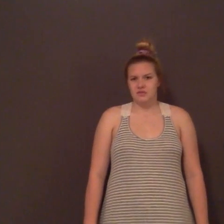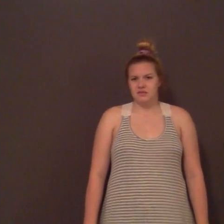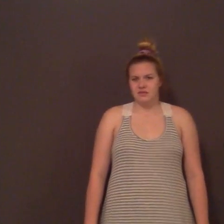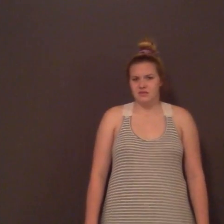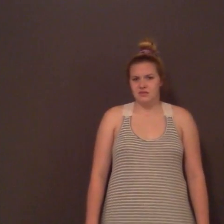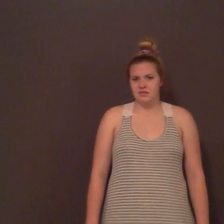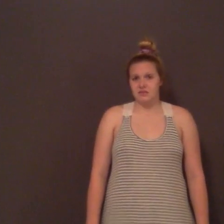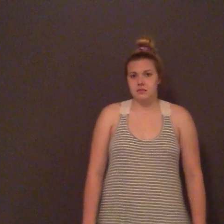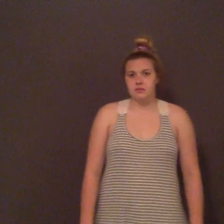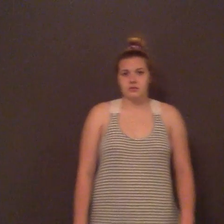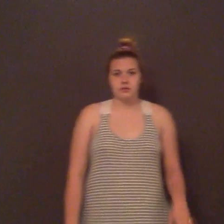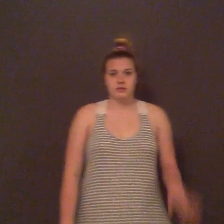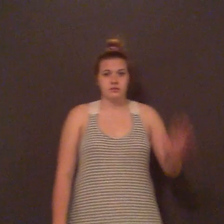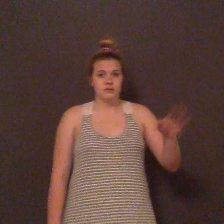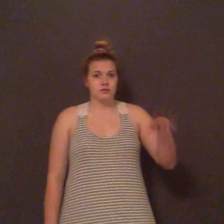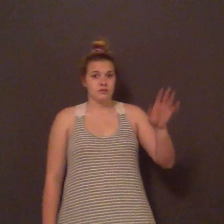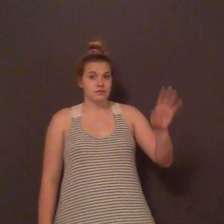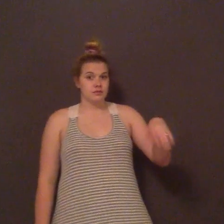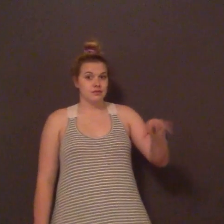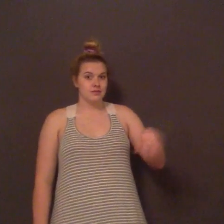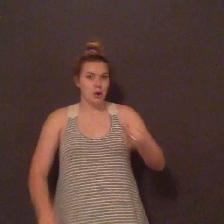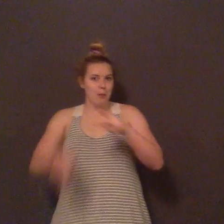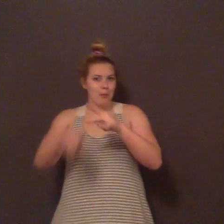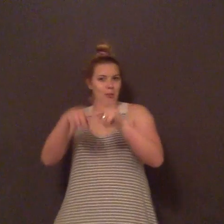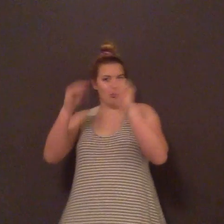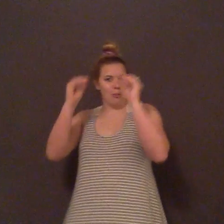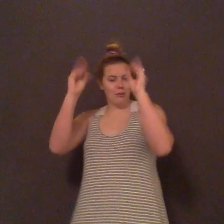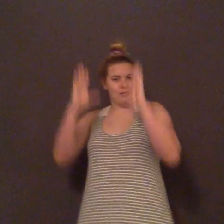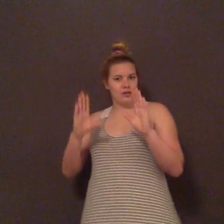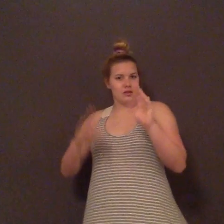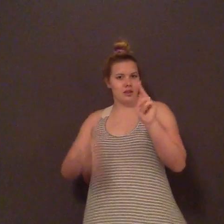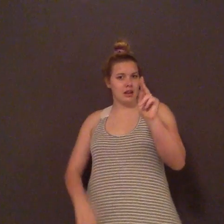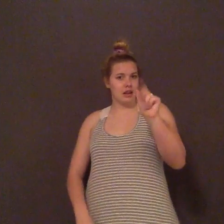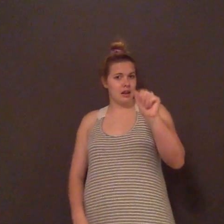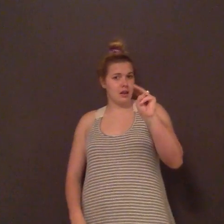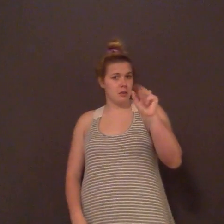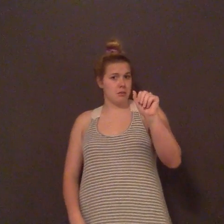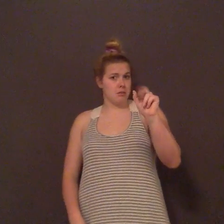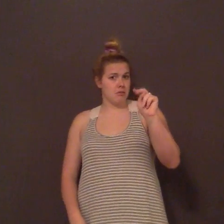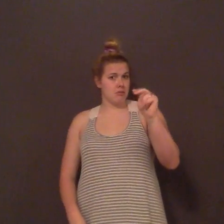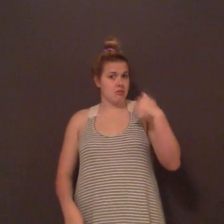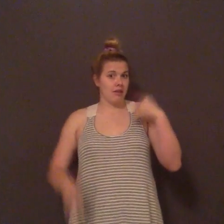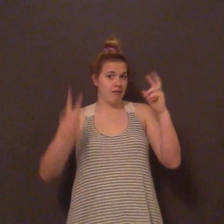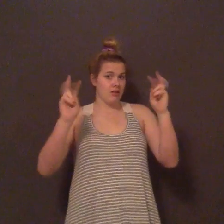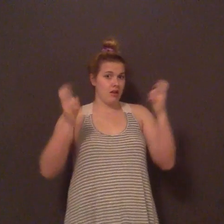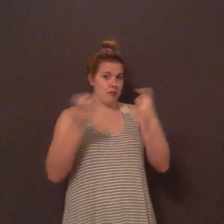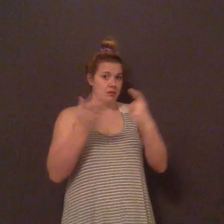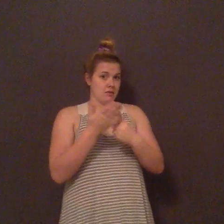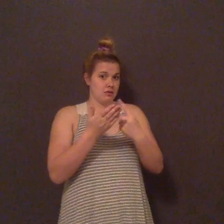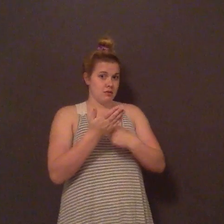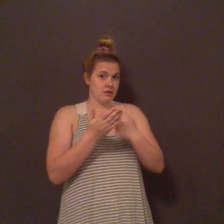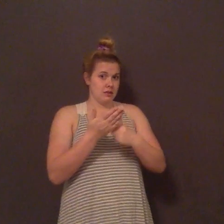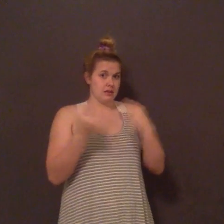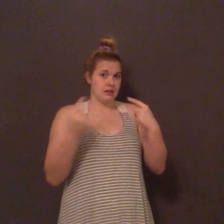Phil Jameson. Marcus Kamen. Professor. Hey, Phil, I think I've got the topic for the next debate. How does evolution